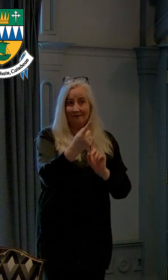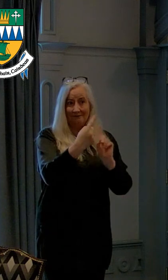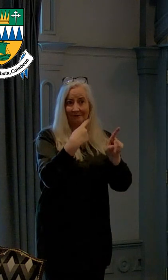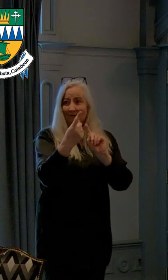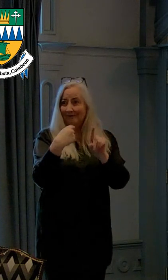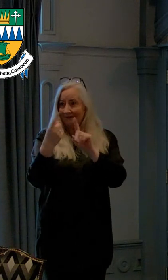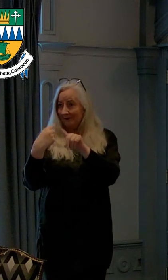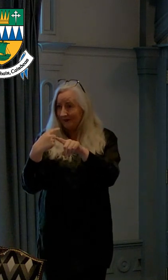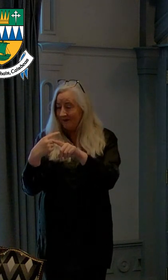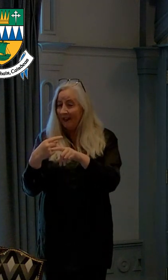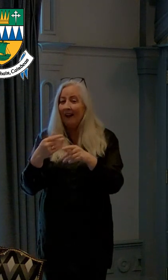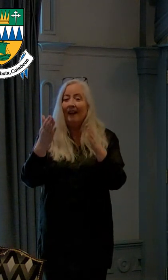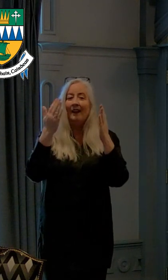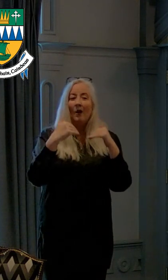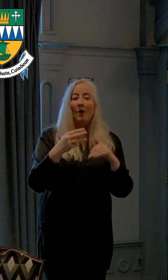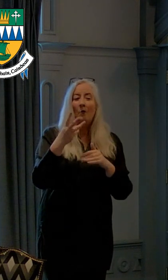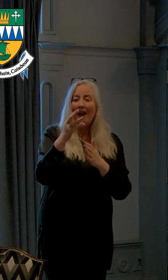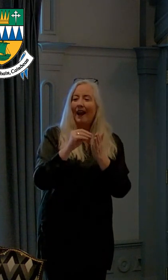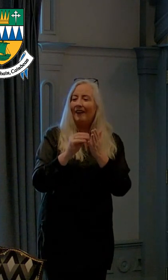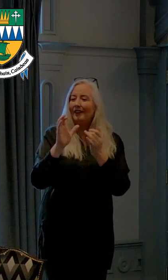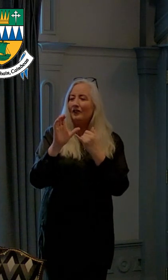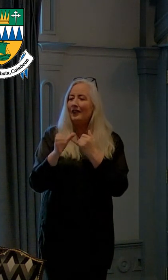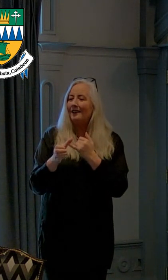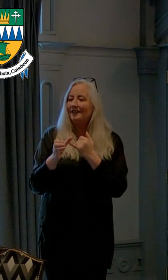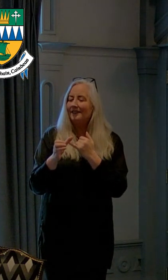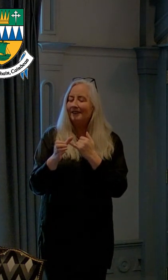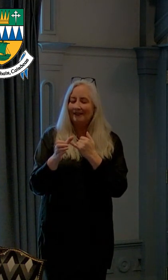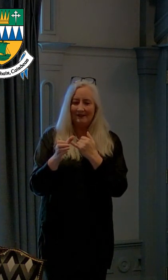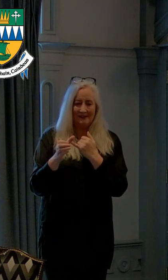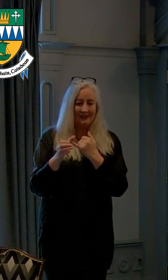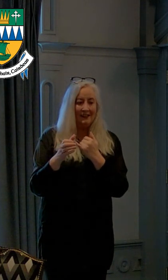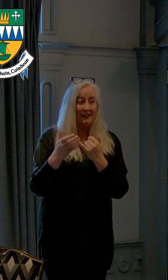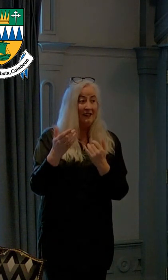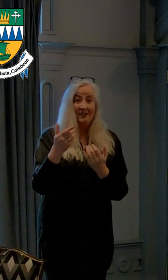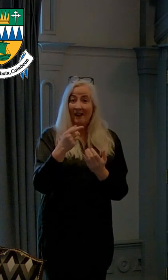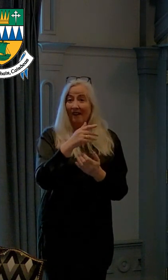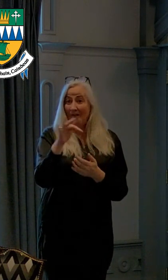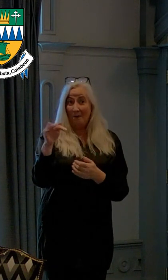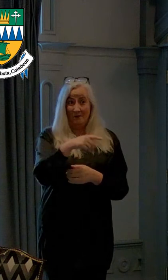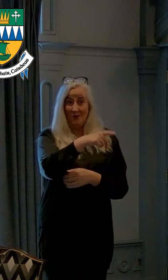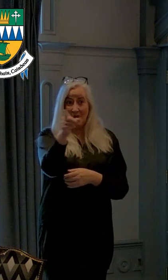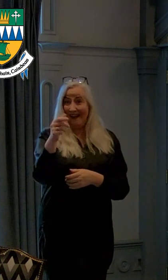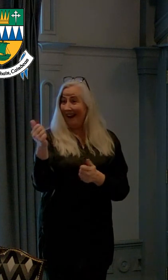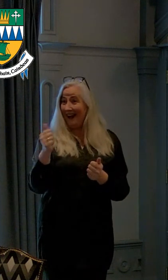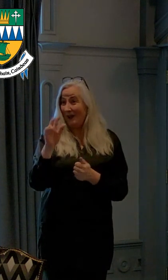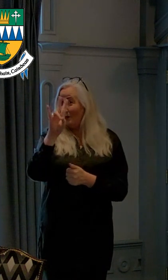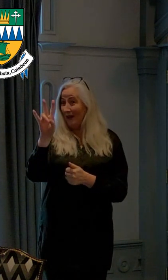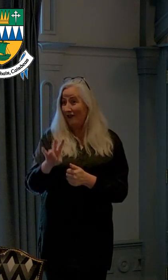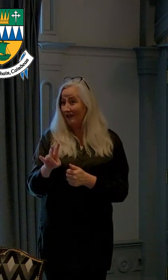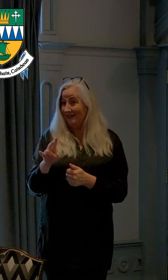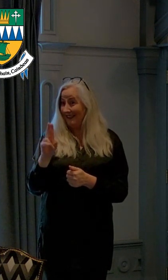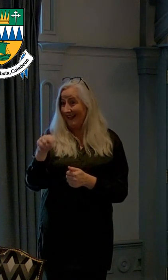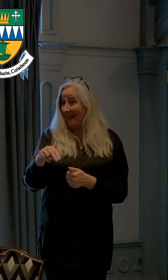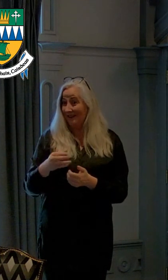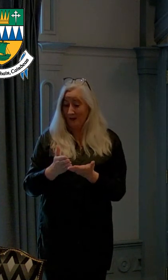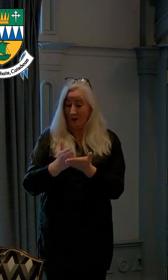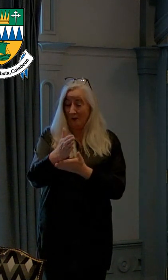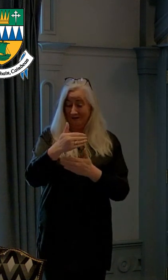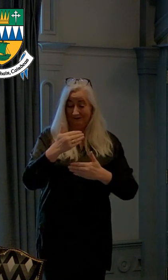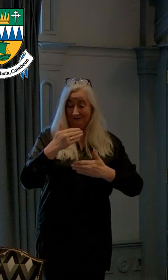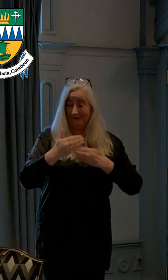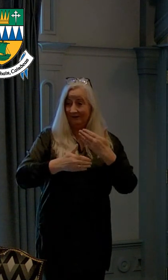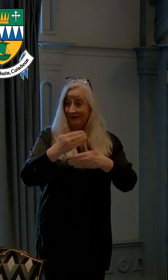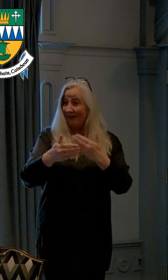afternoon, but also there'll be an opportunity for people from the floor to ask some questions and to go through